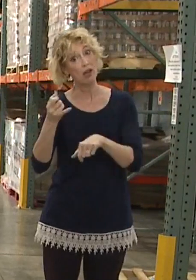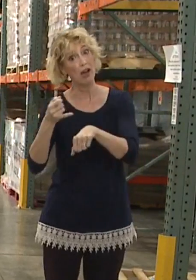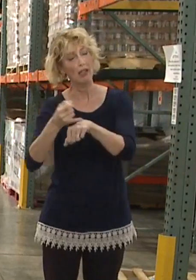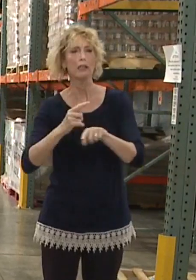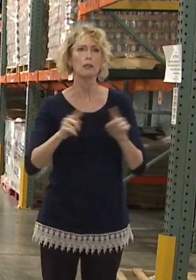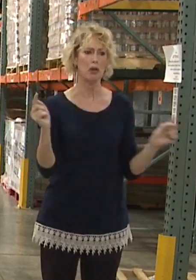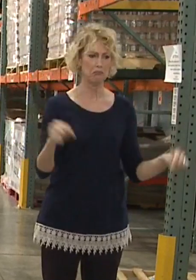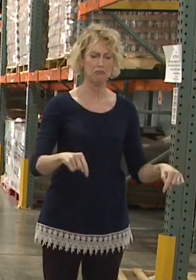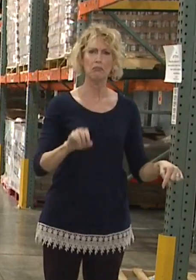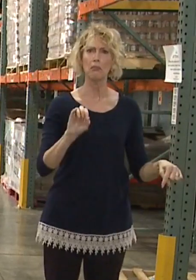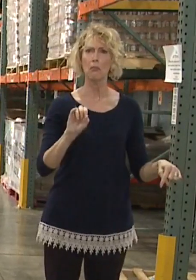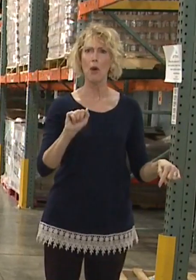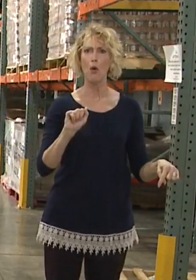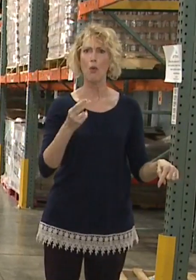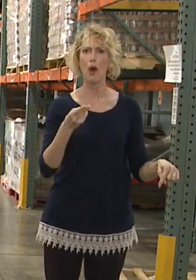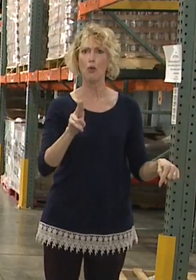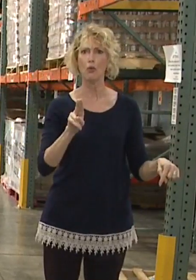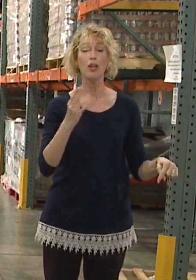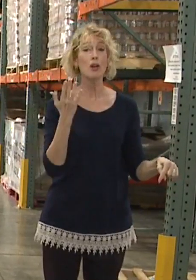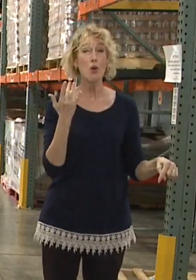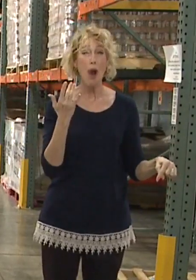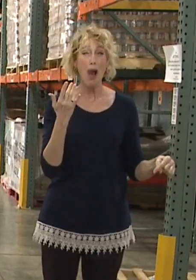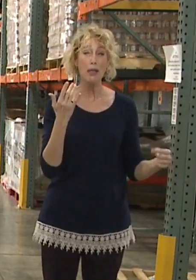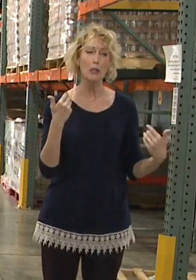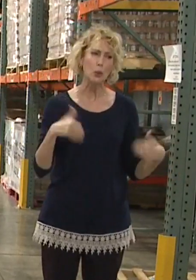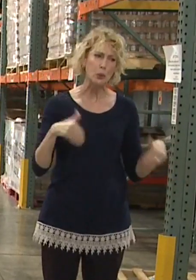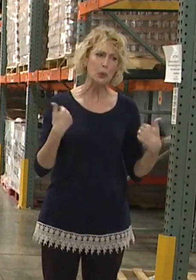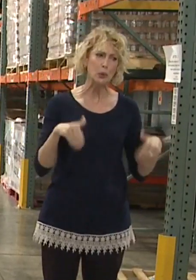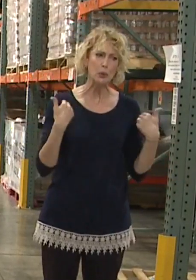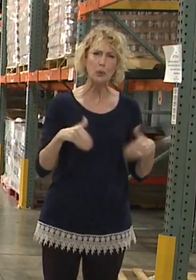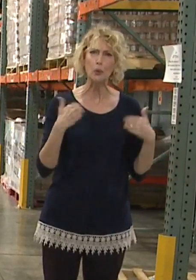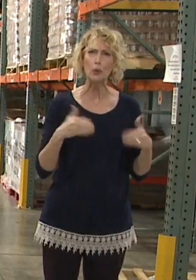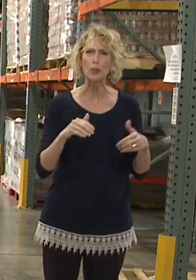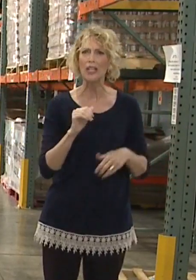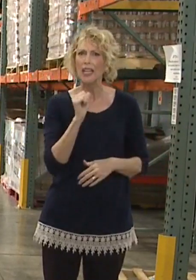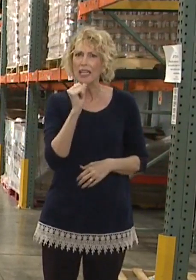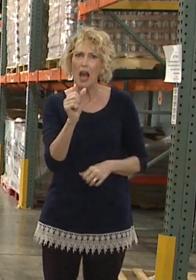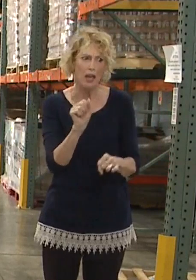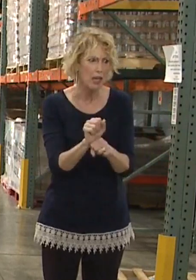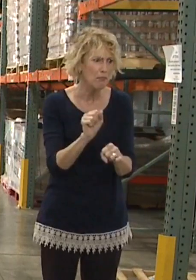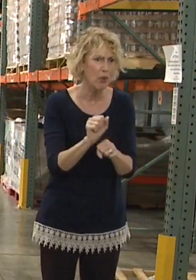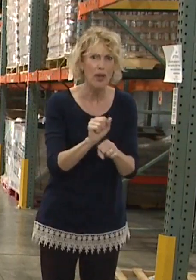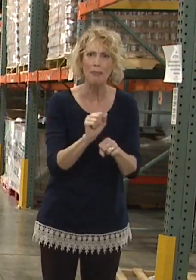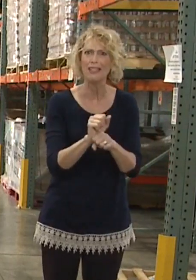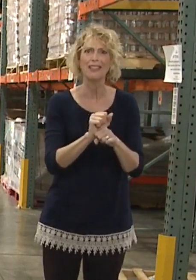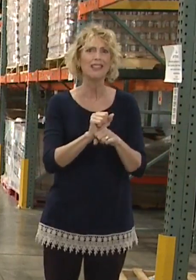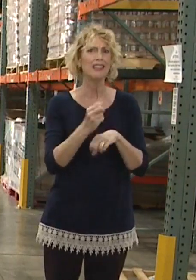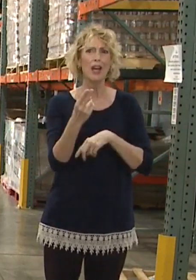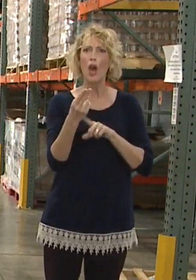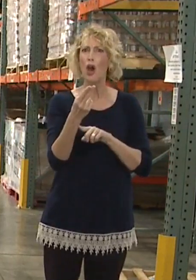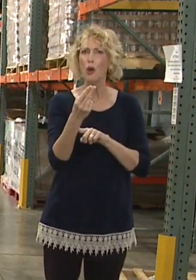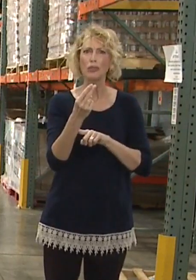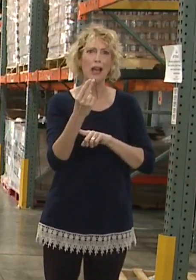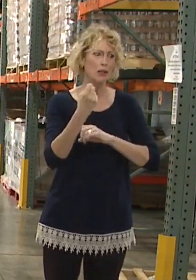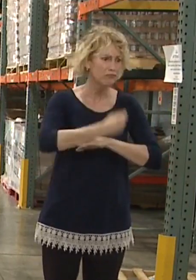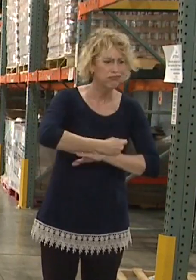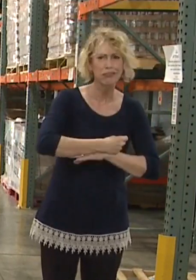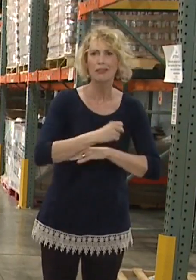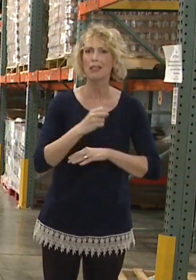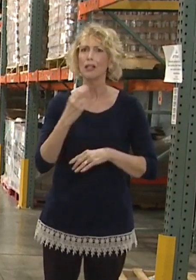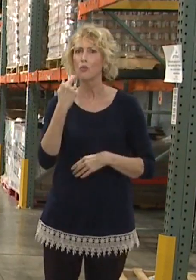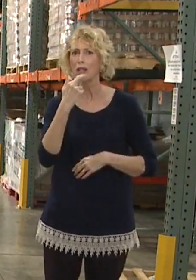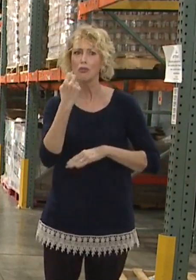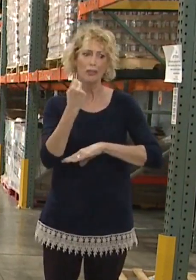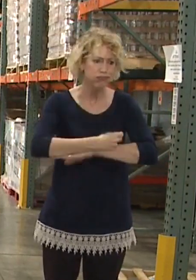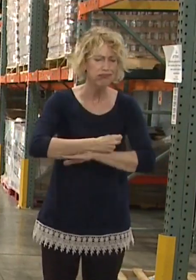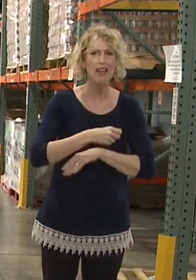Oahu, because of the huge unemployment rolls that we saw as hotels shut down, as restaurants shut down, and people went